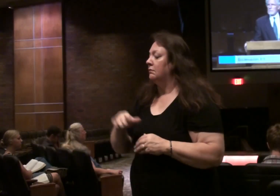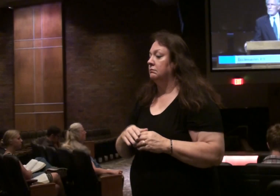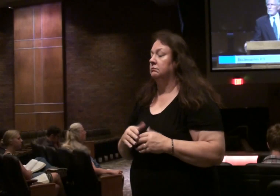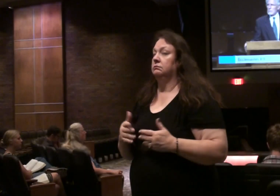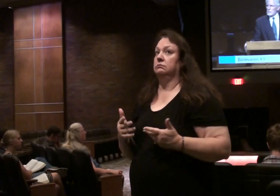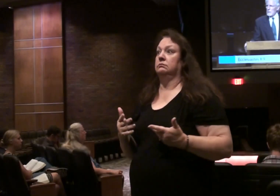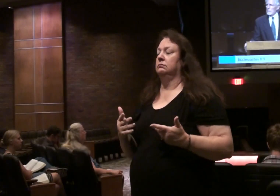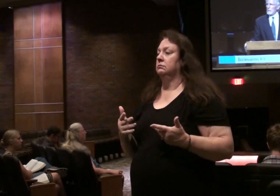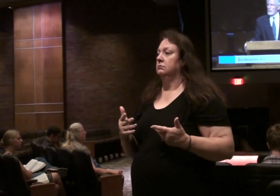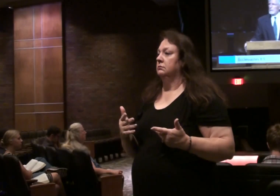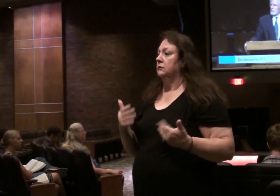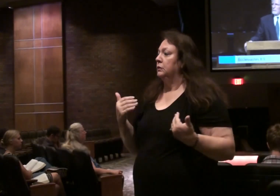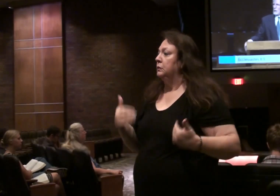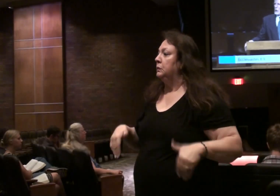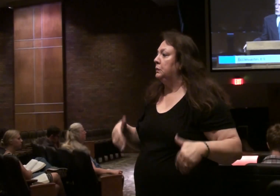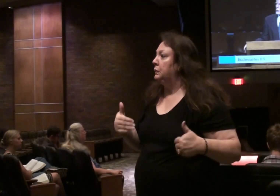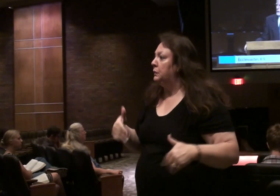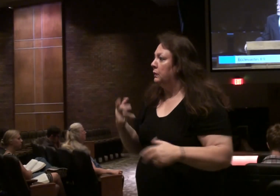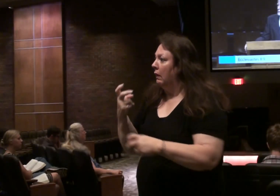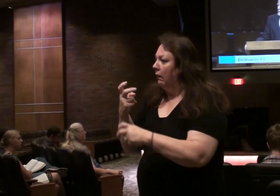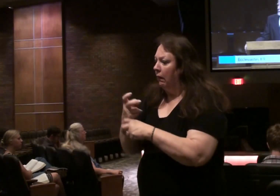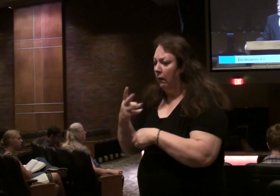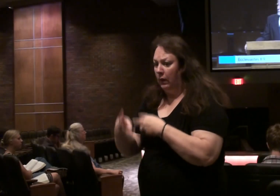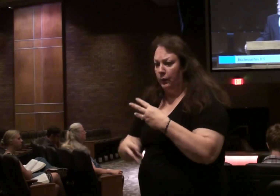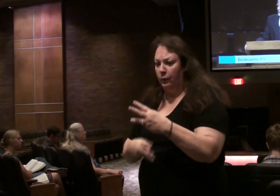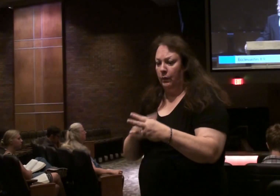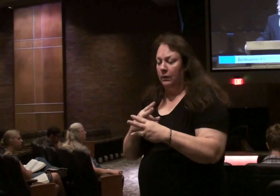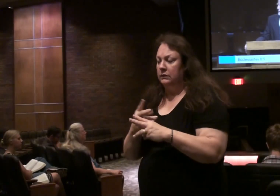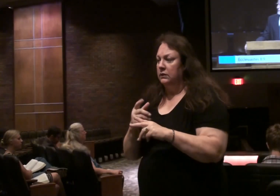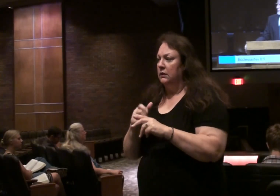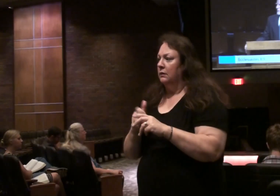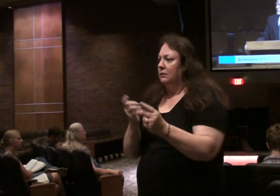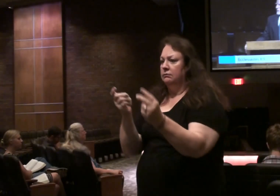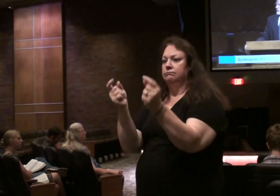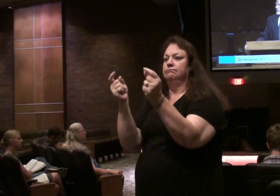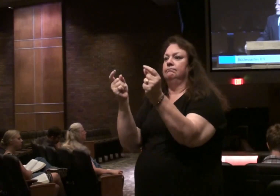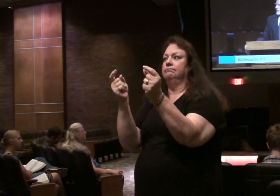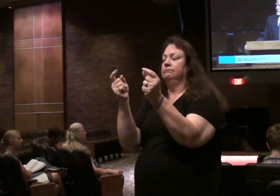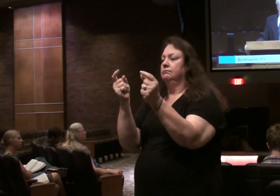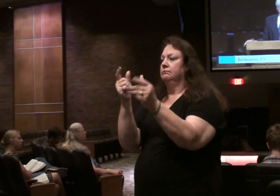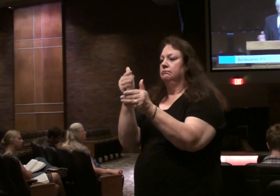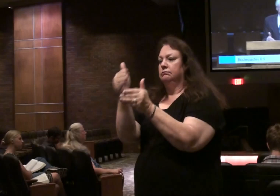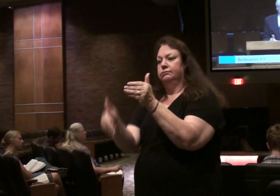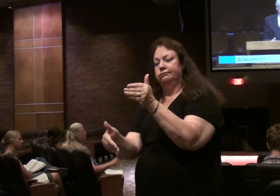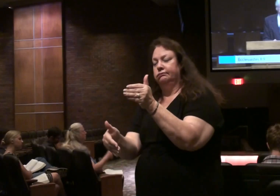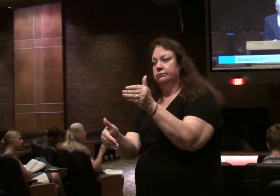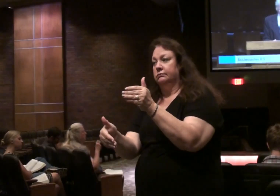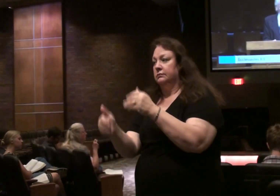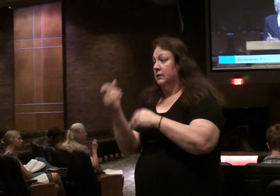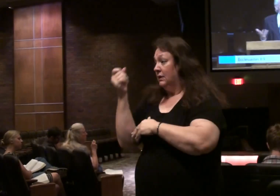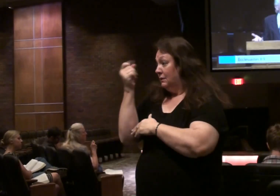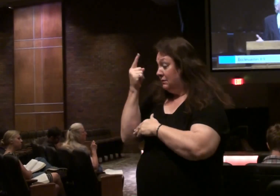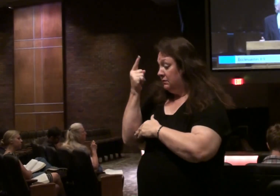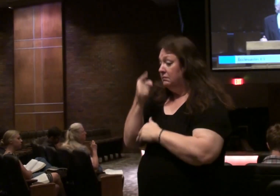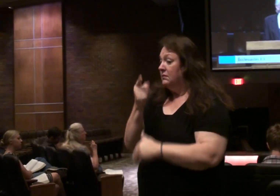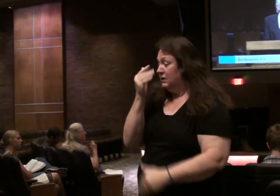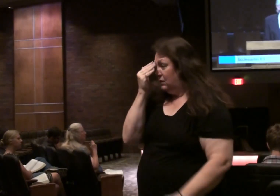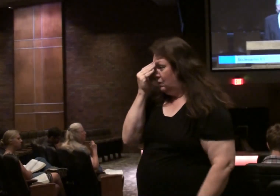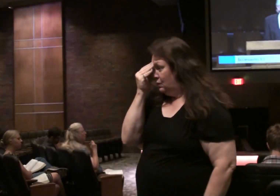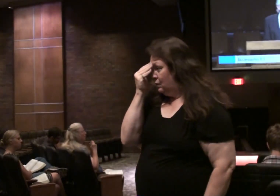It could be a very difficult world with immediate consequences. He understands, he